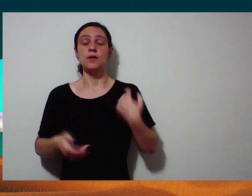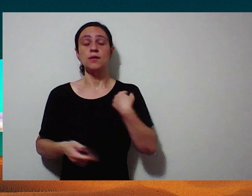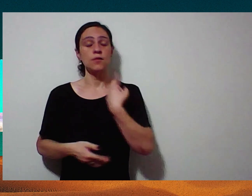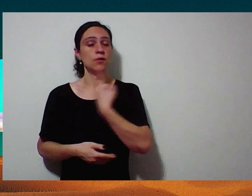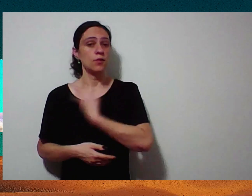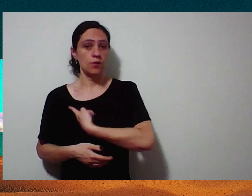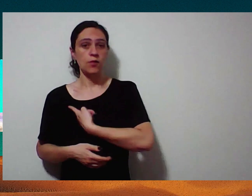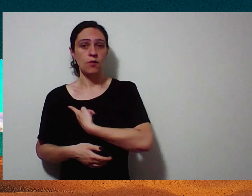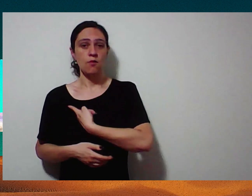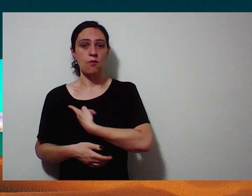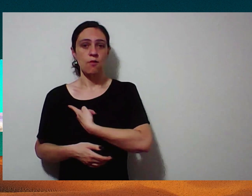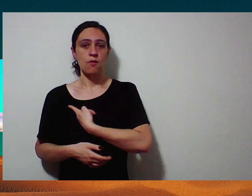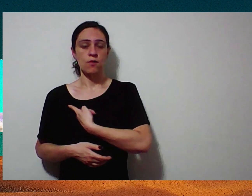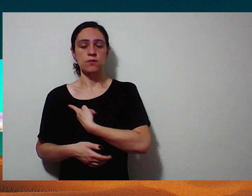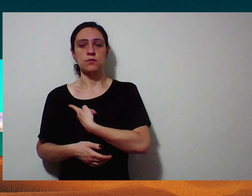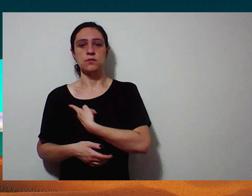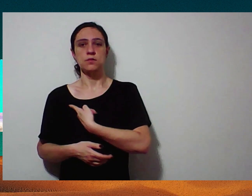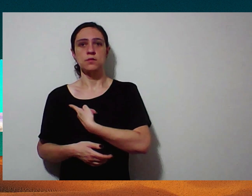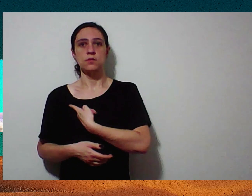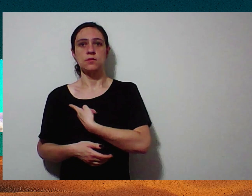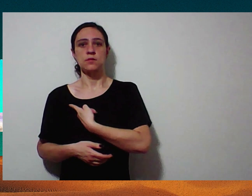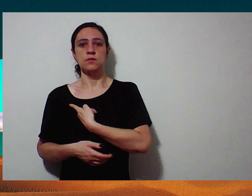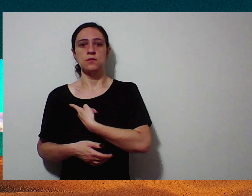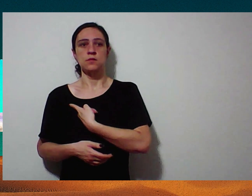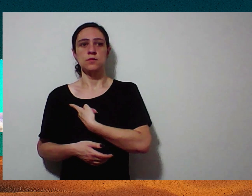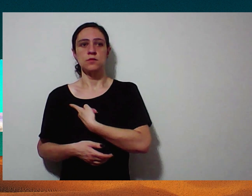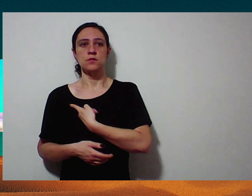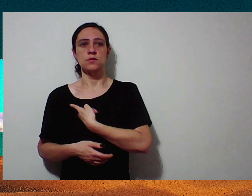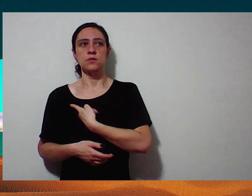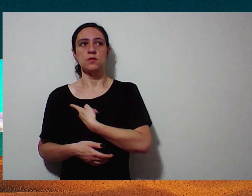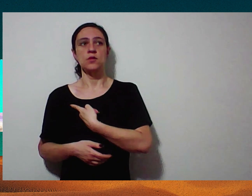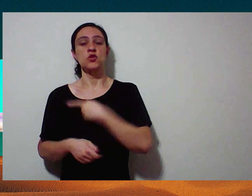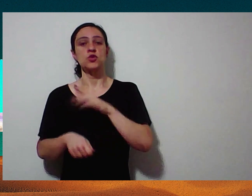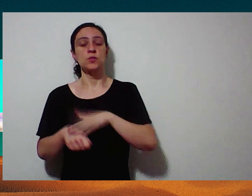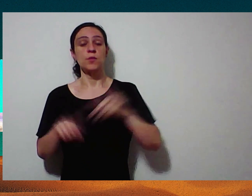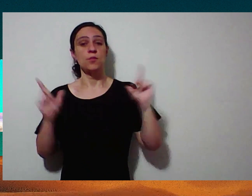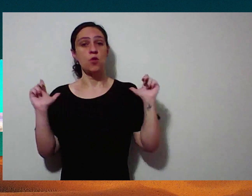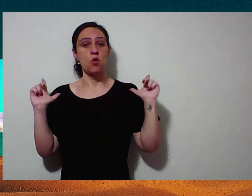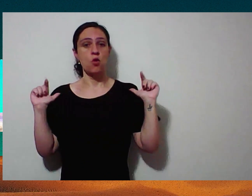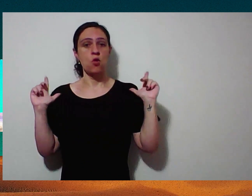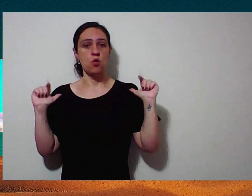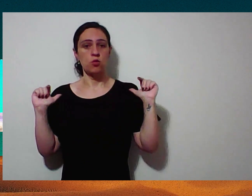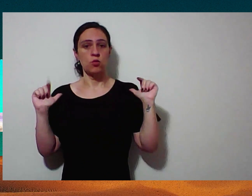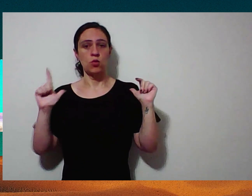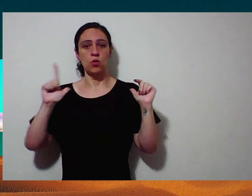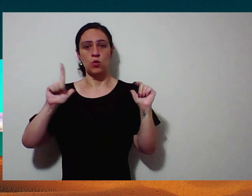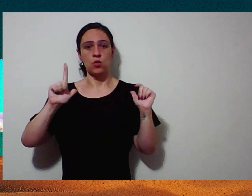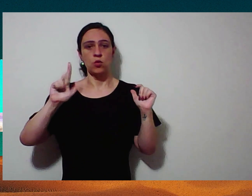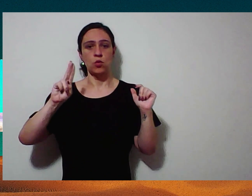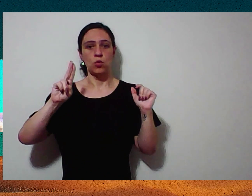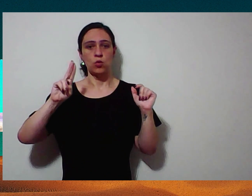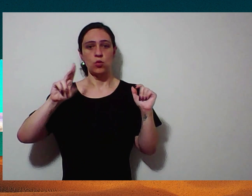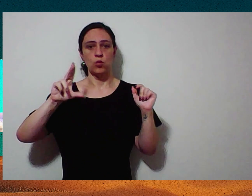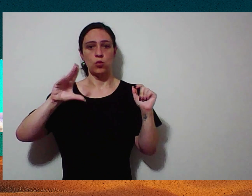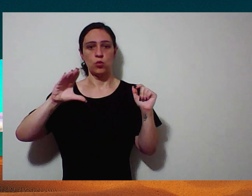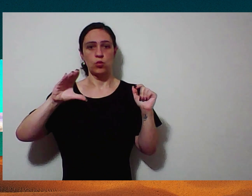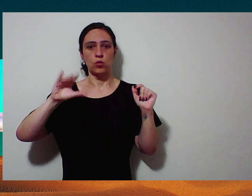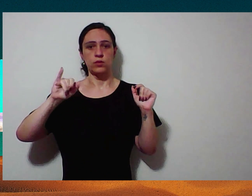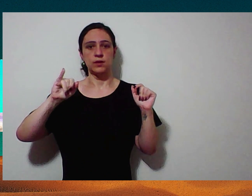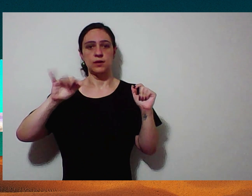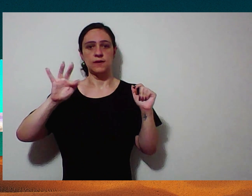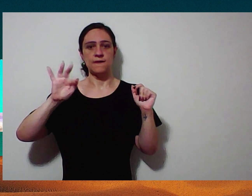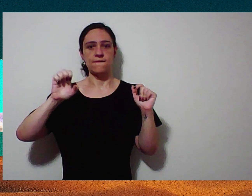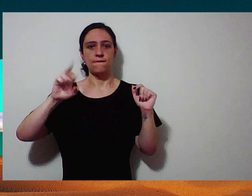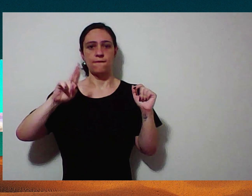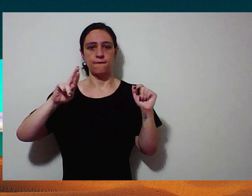emprestado e o chamamos de Lúcifer. It is from this portion that we use to call him Lucifer.